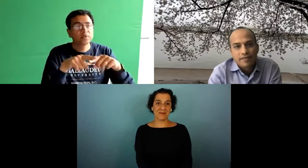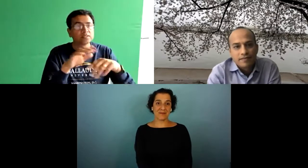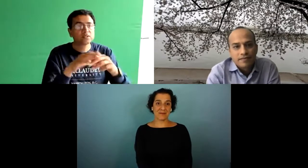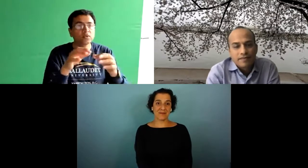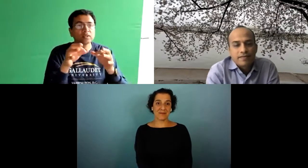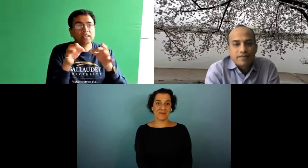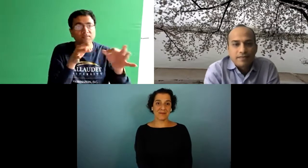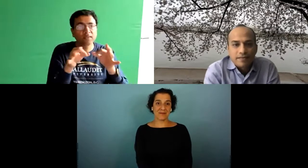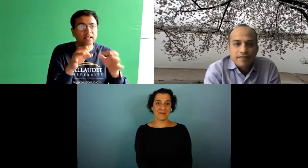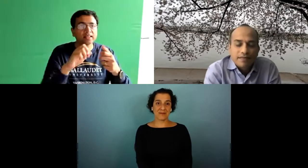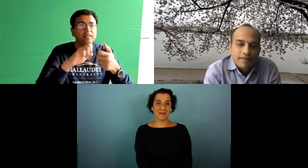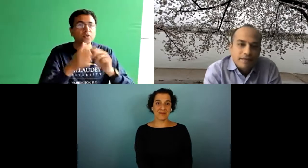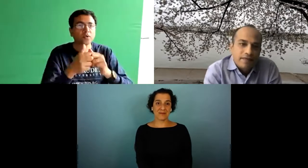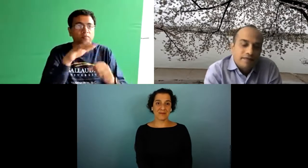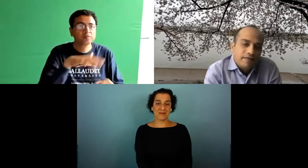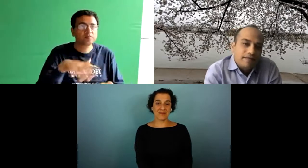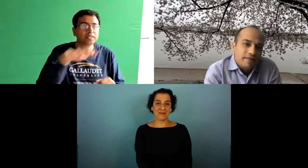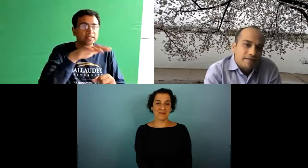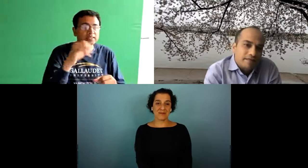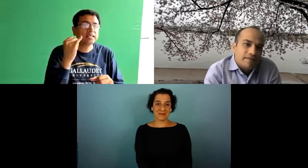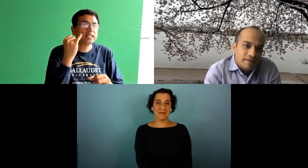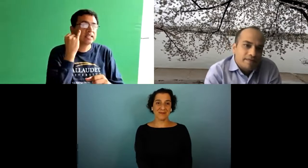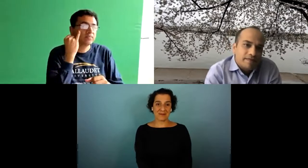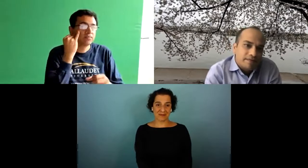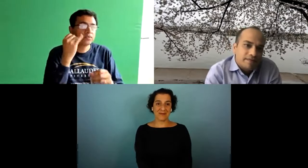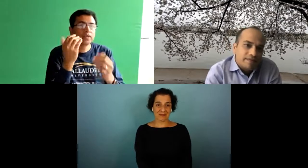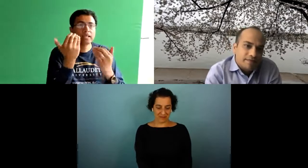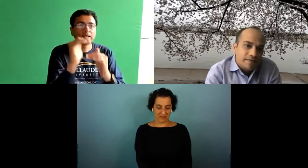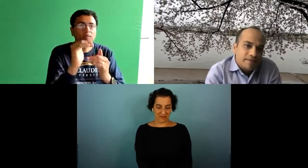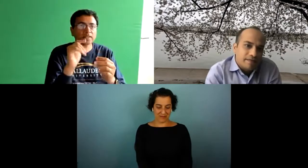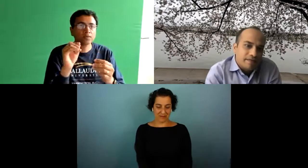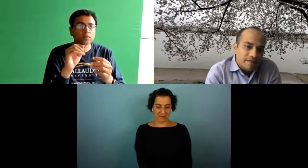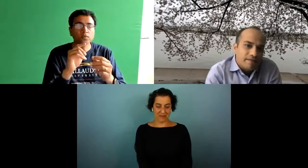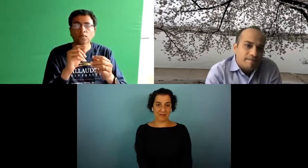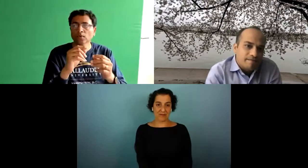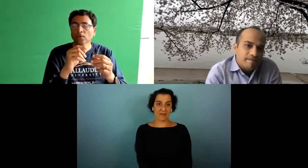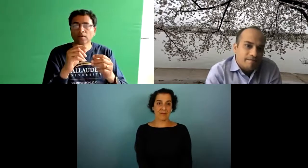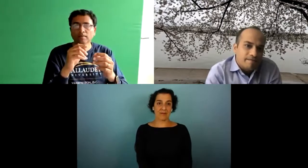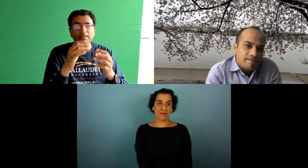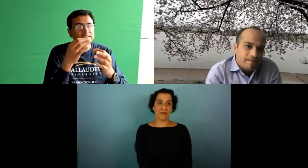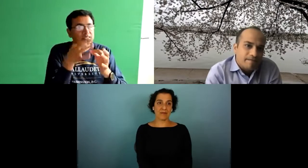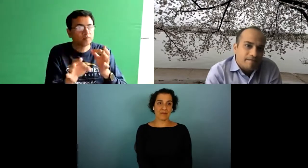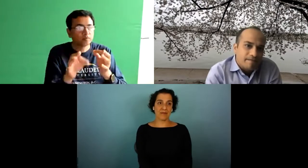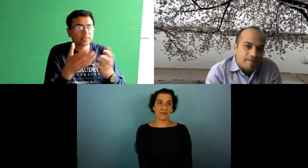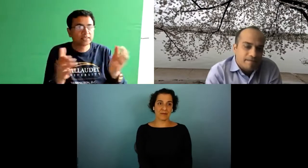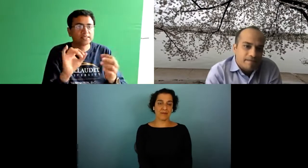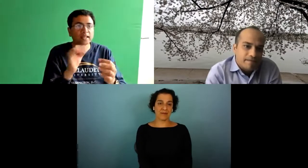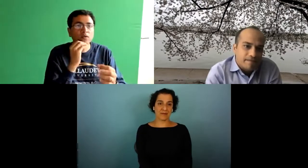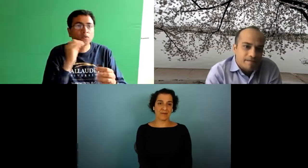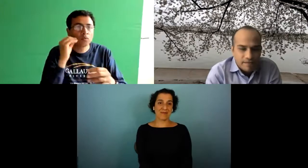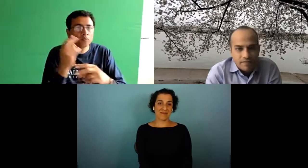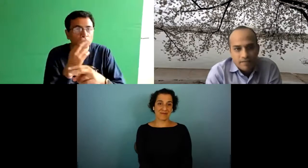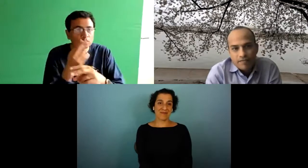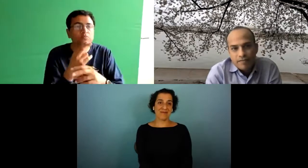so i think depending on your def you know it depends on the definition of the problem space if you confine it